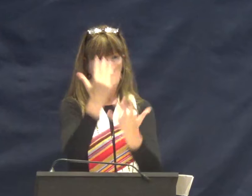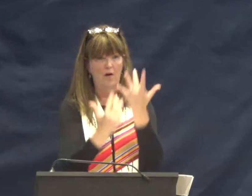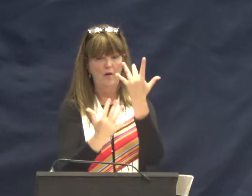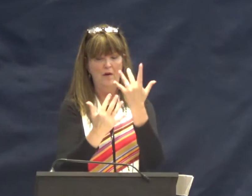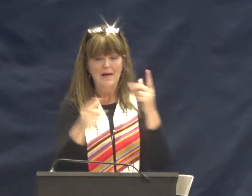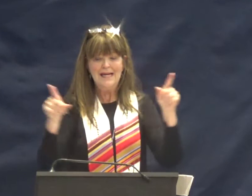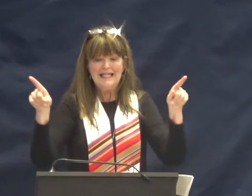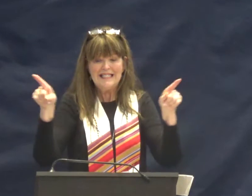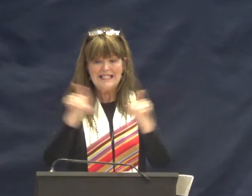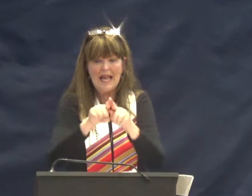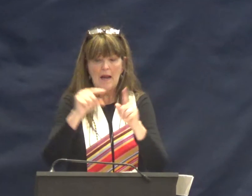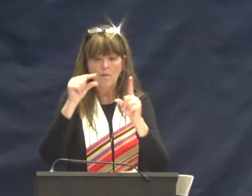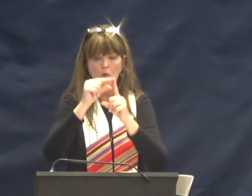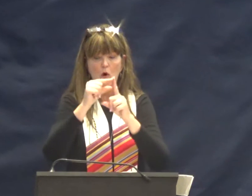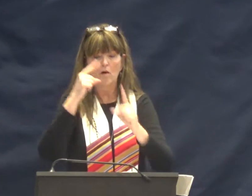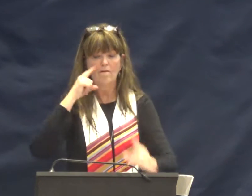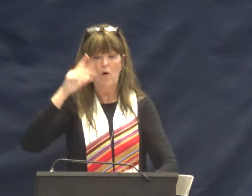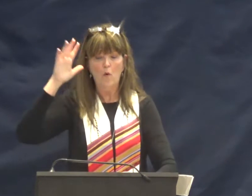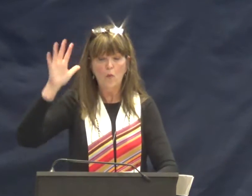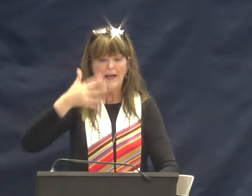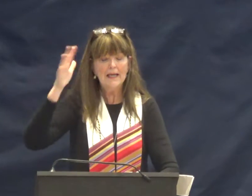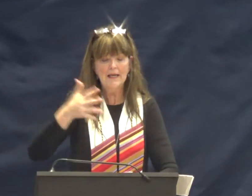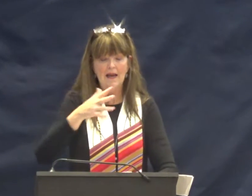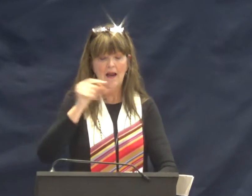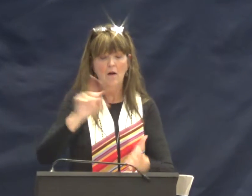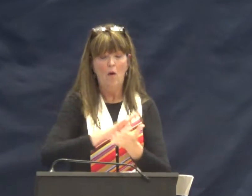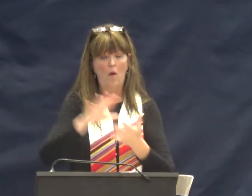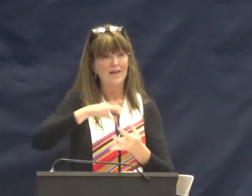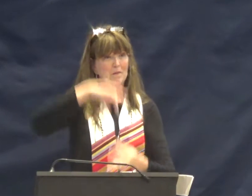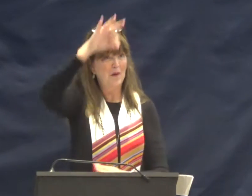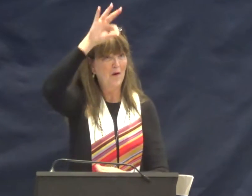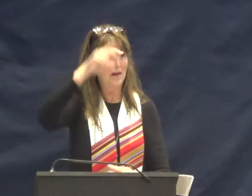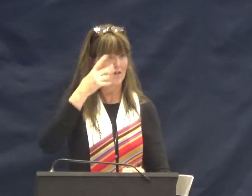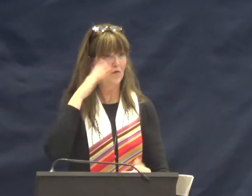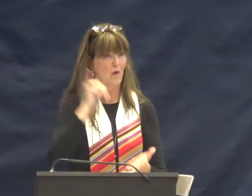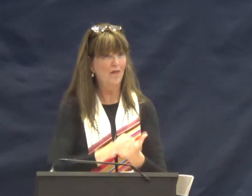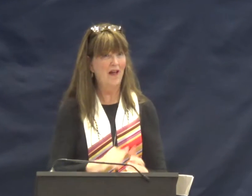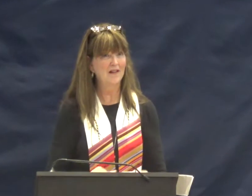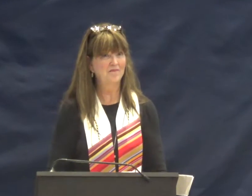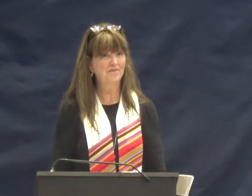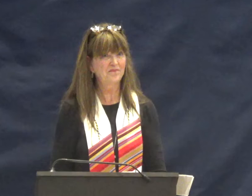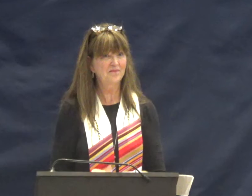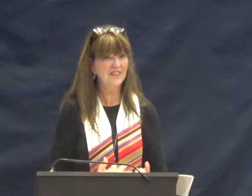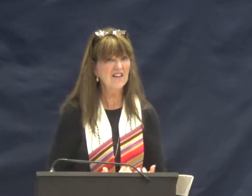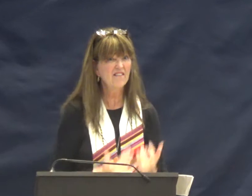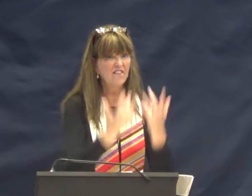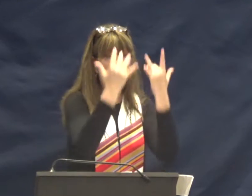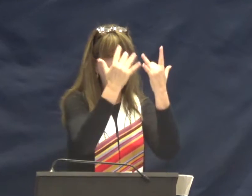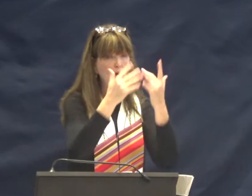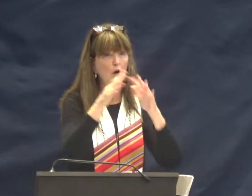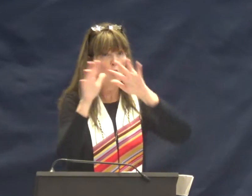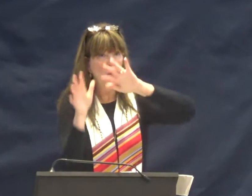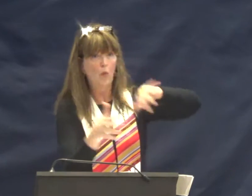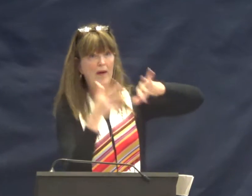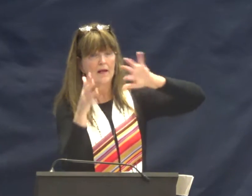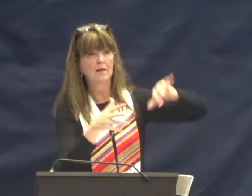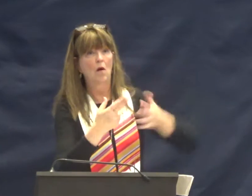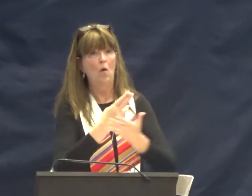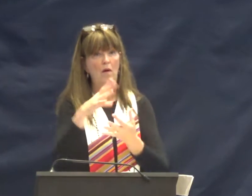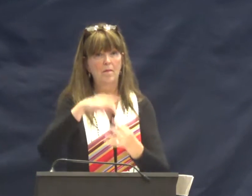Do you know that the name for fire is the same word as it is for the Holy Spirit? Did you know that? And wind. Fire,